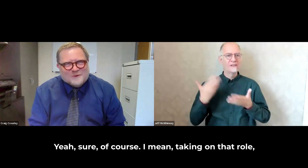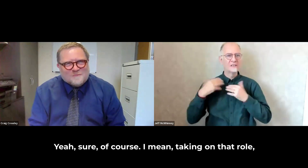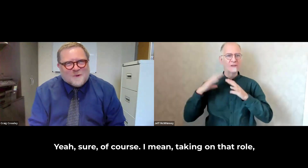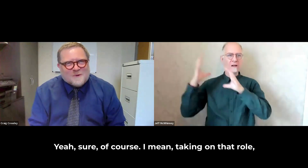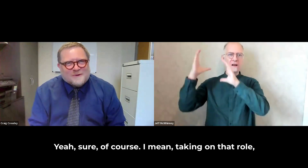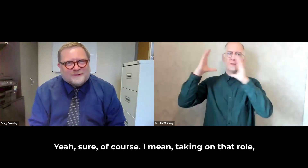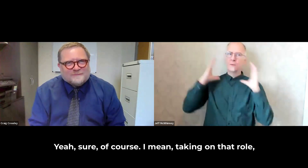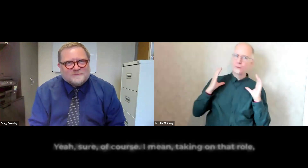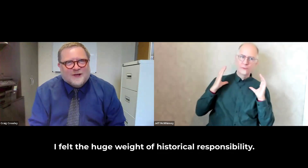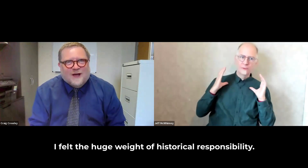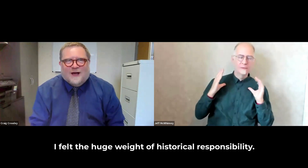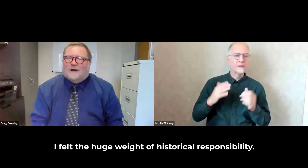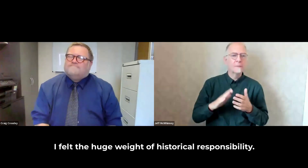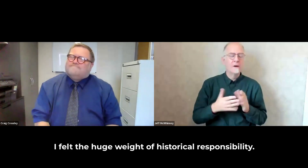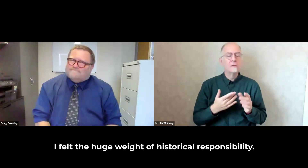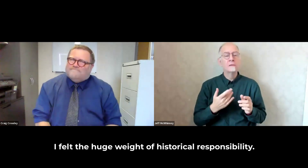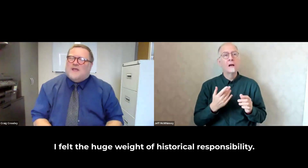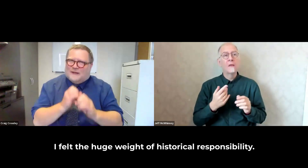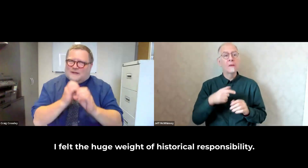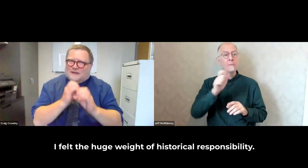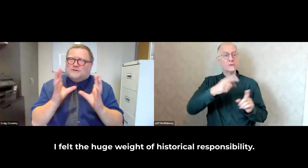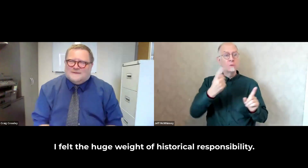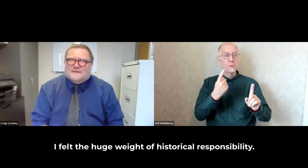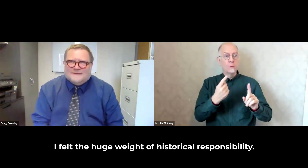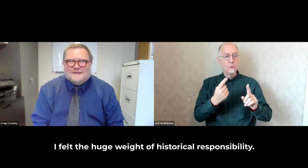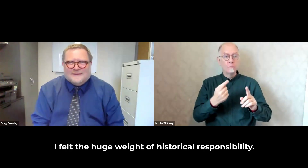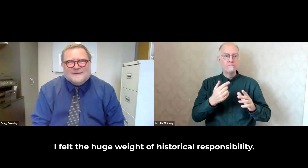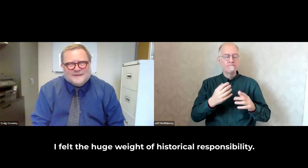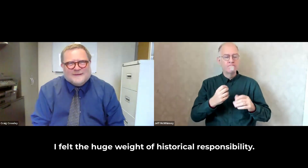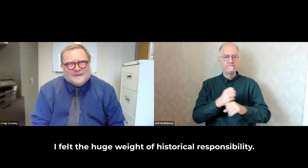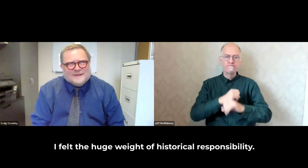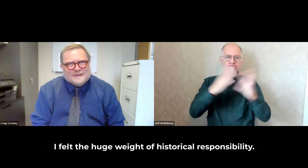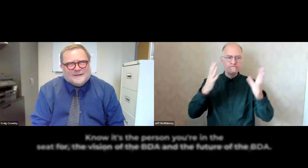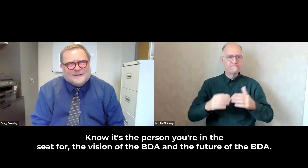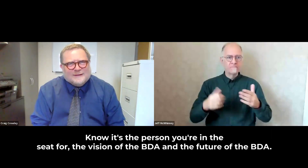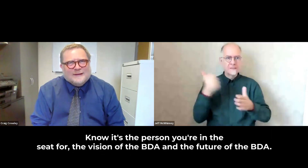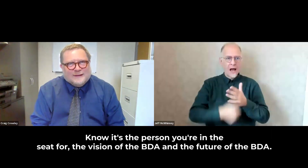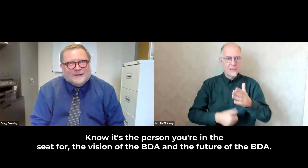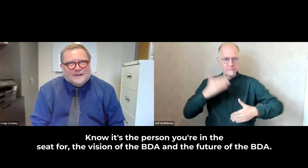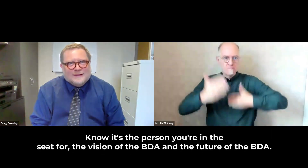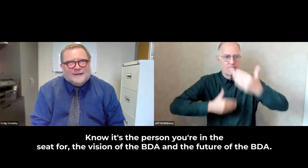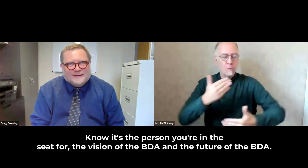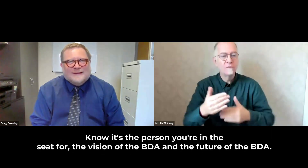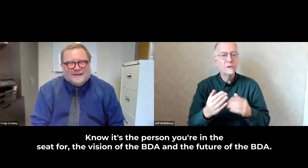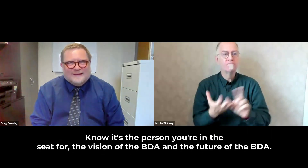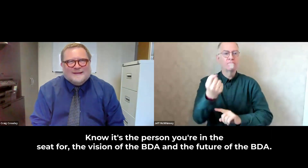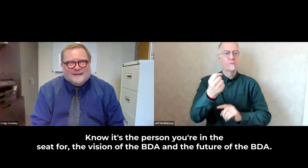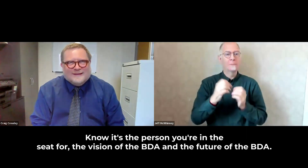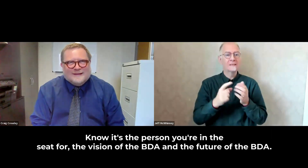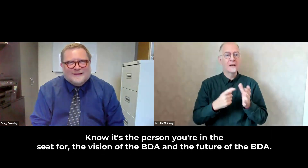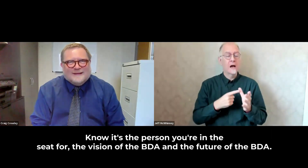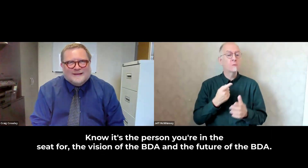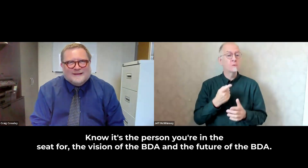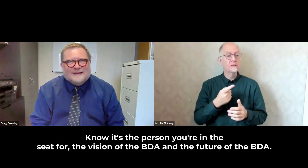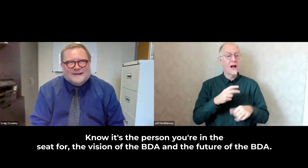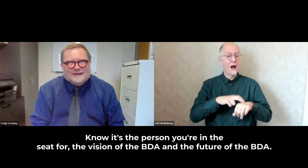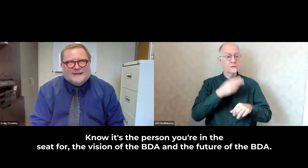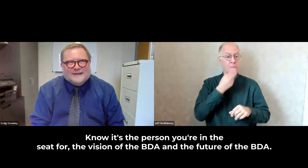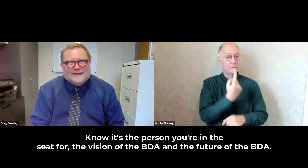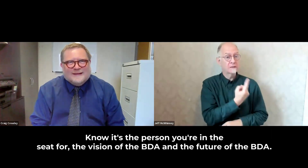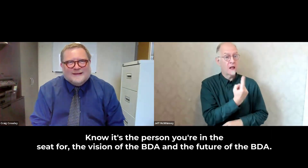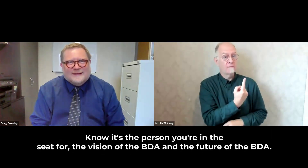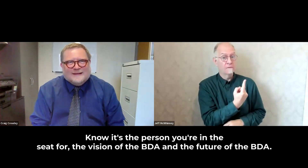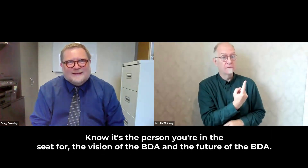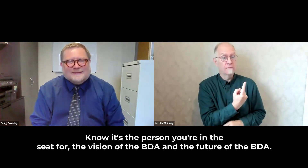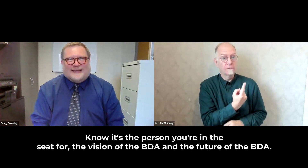course. I mean, taking on that role, I felt the huge weight of historical responsibility because, you know, it's the person you're in the seat for the